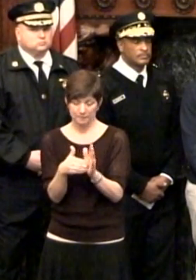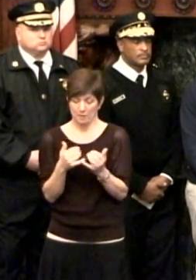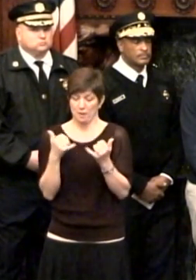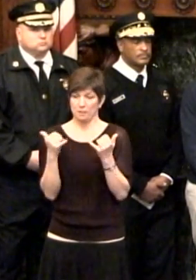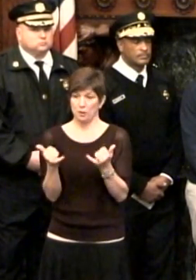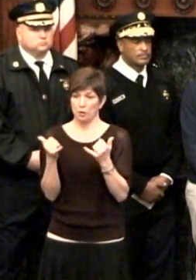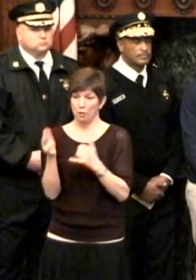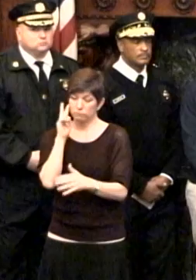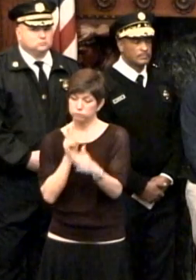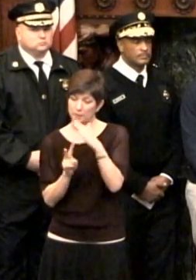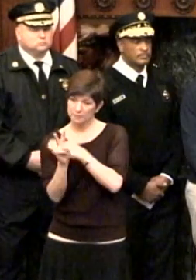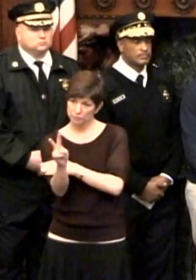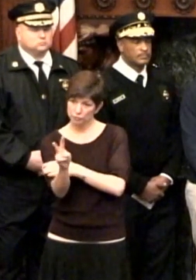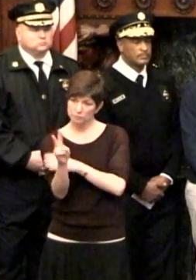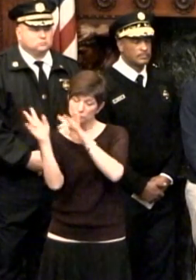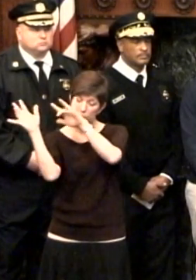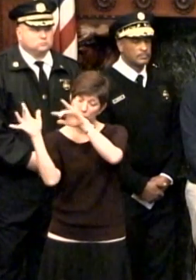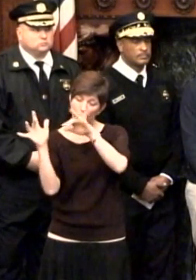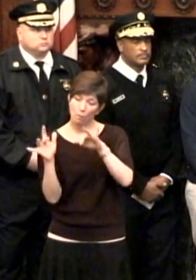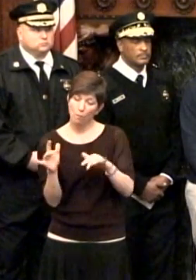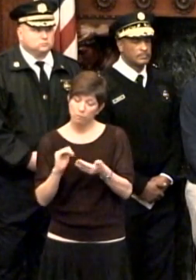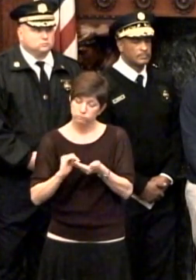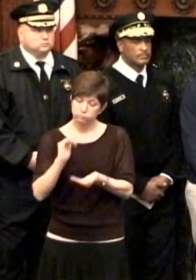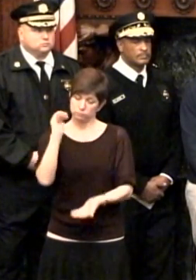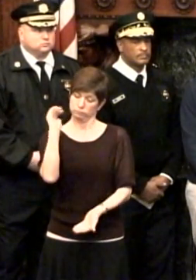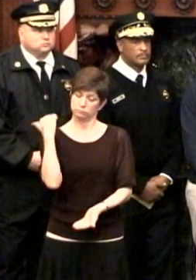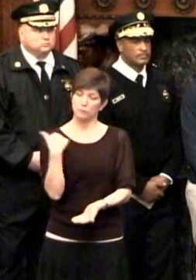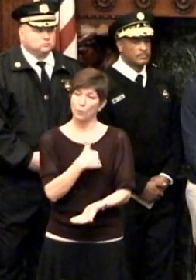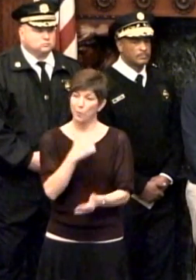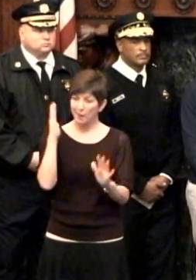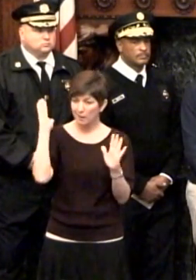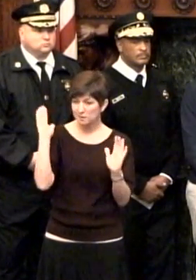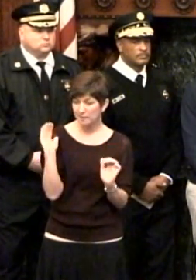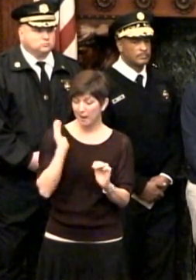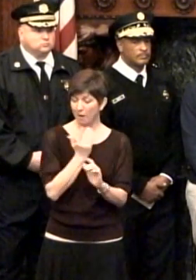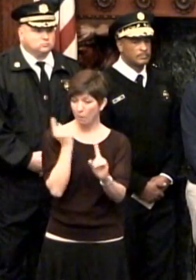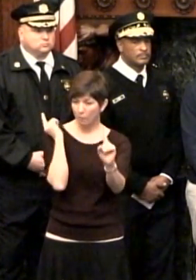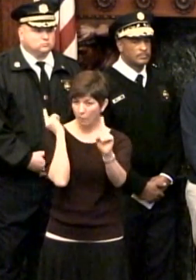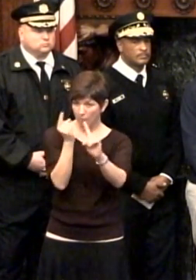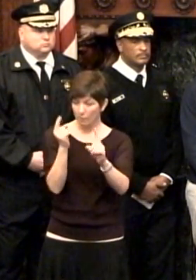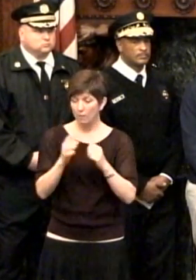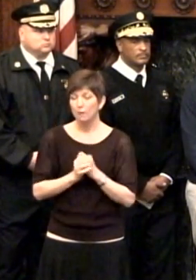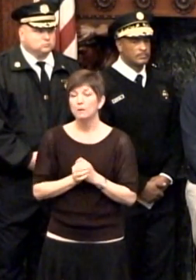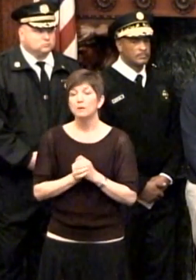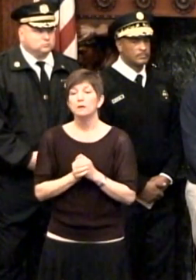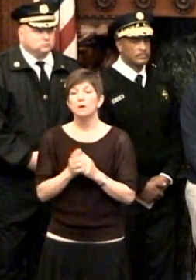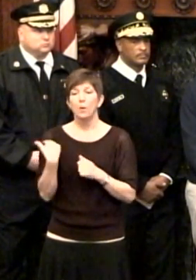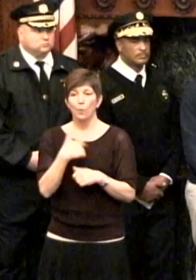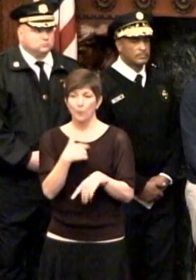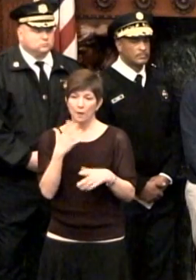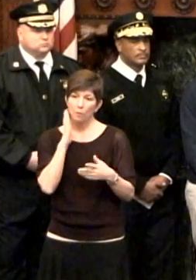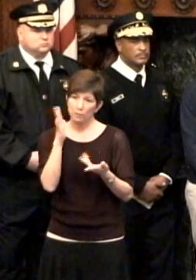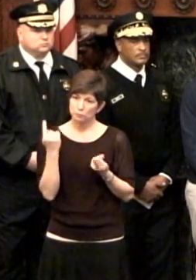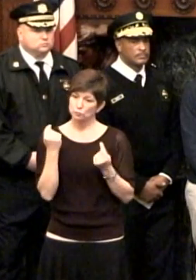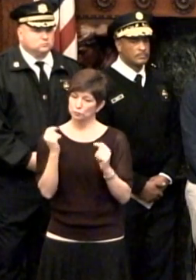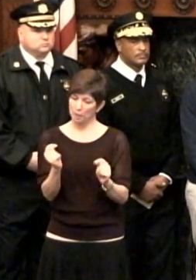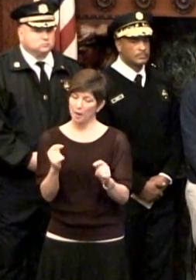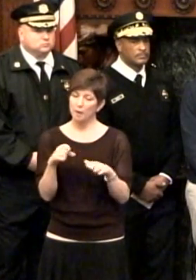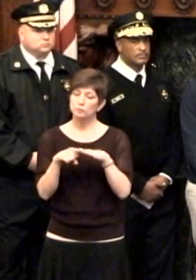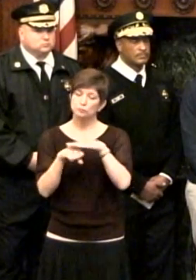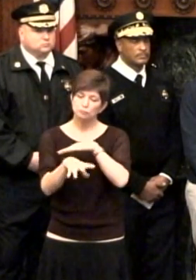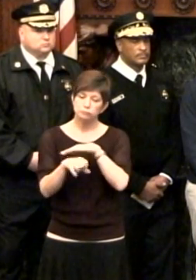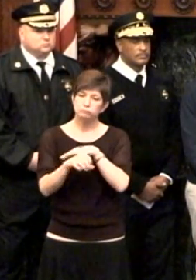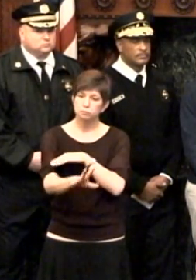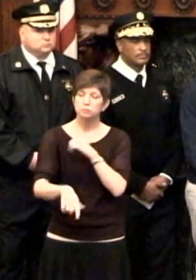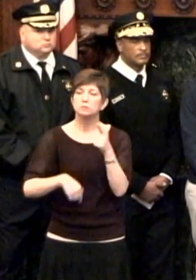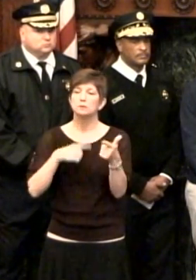current snowfall projections, we expect, it is our goal, we are trying to treat and